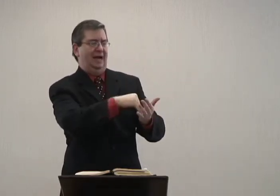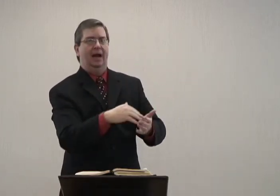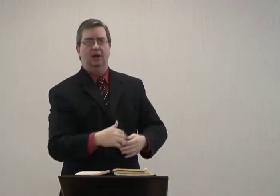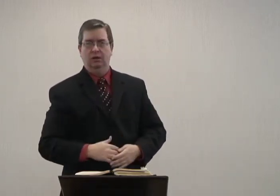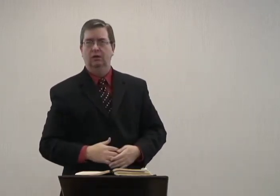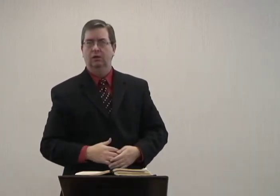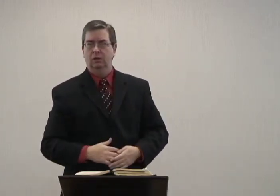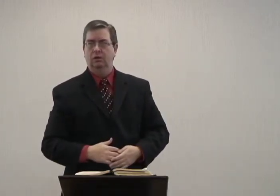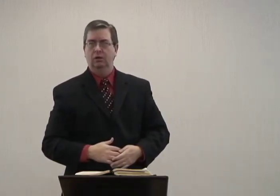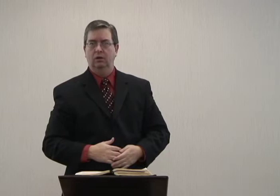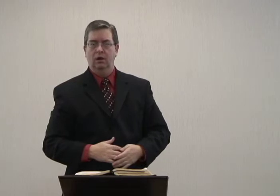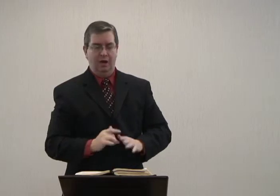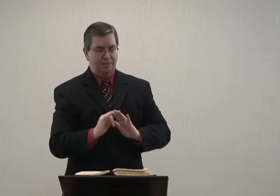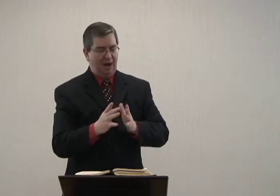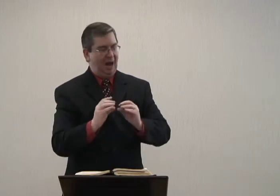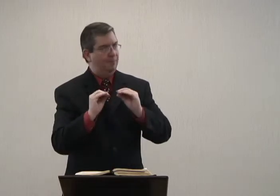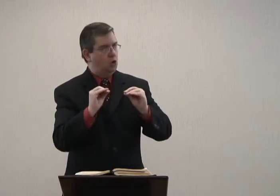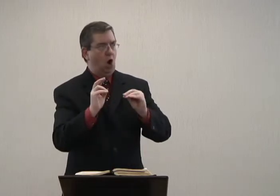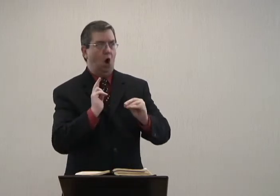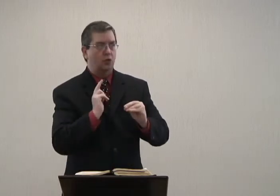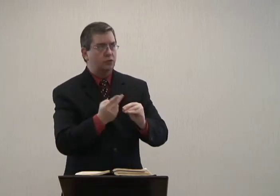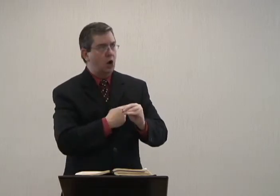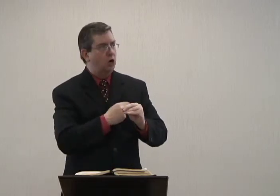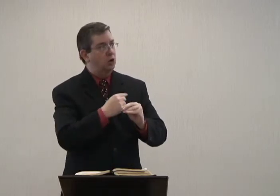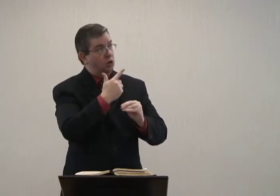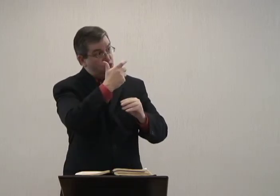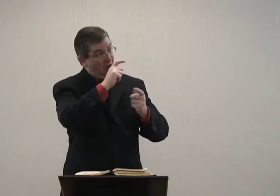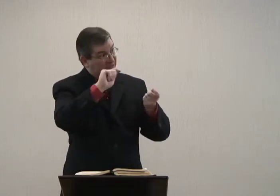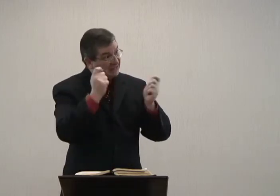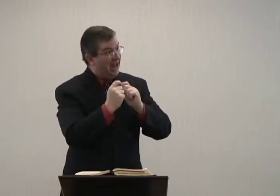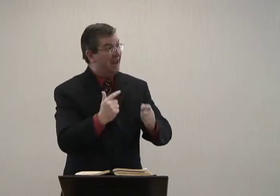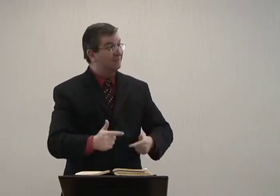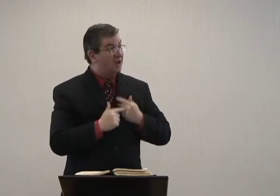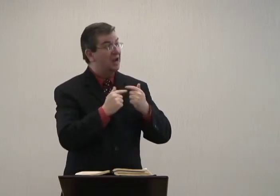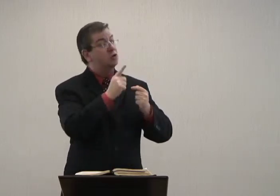Jesus welcomed them. Need to told them they need to be born again.